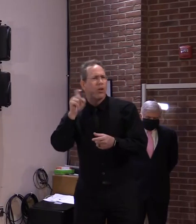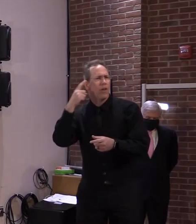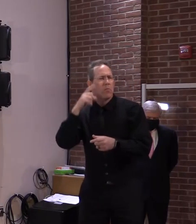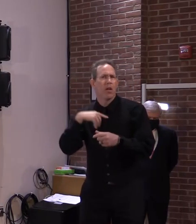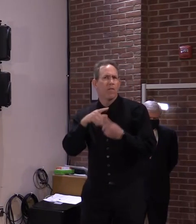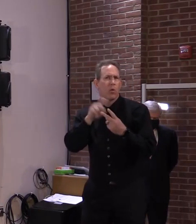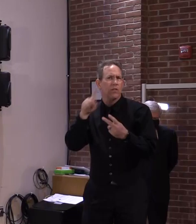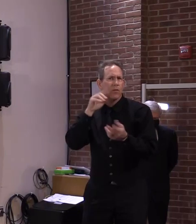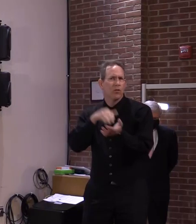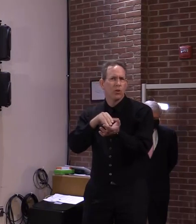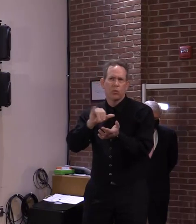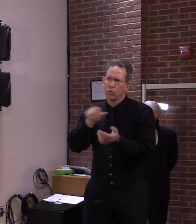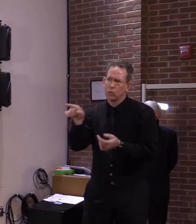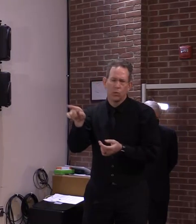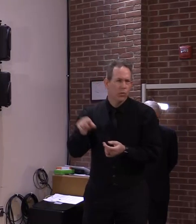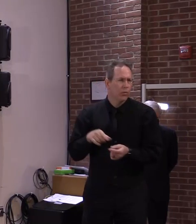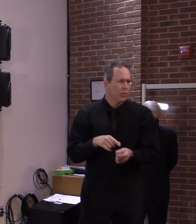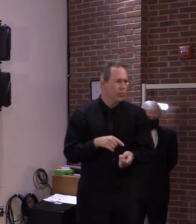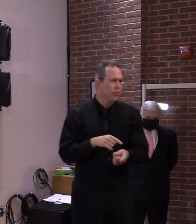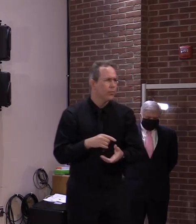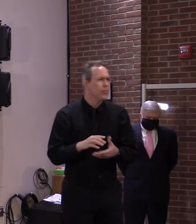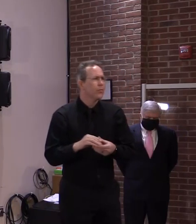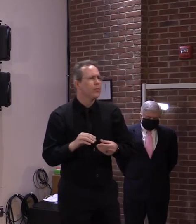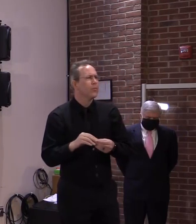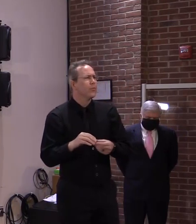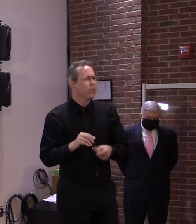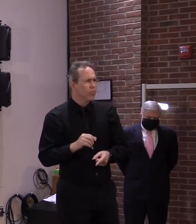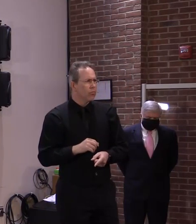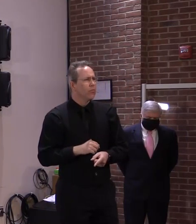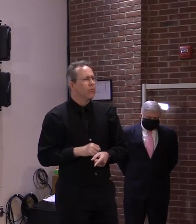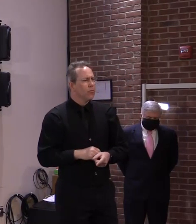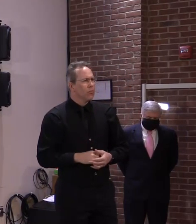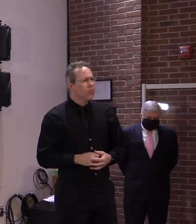well. From a viewer who asks